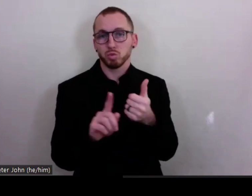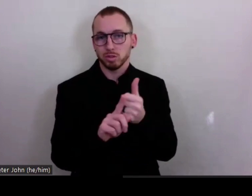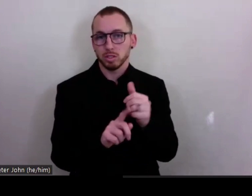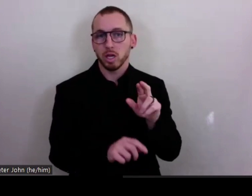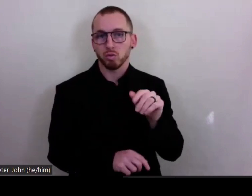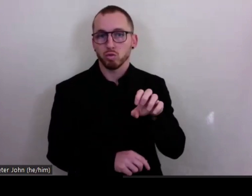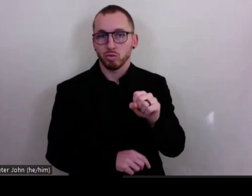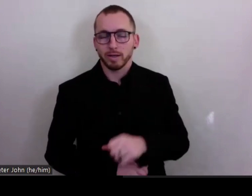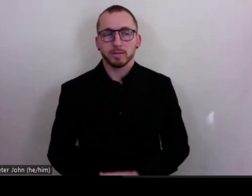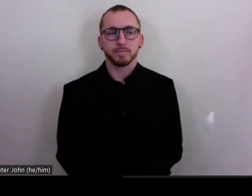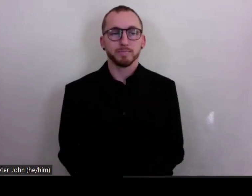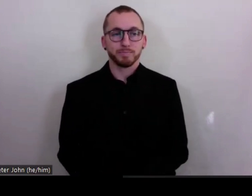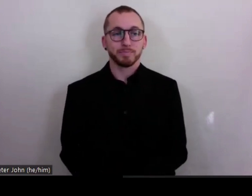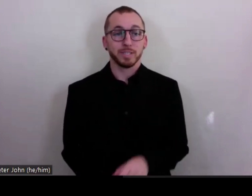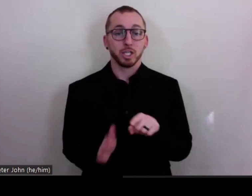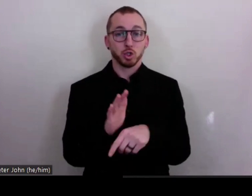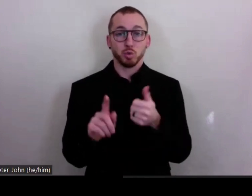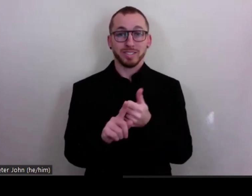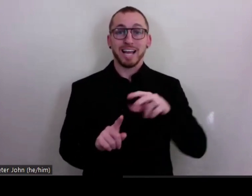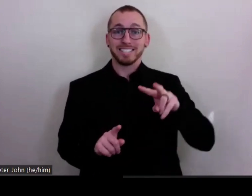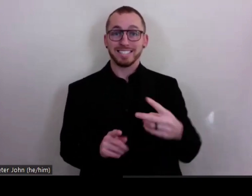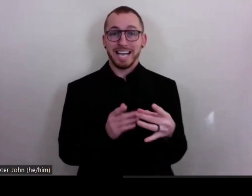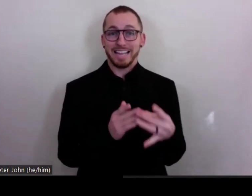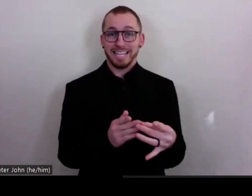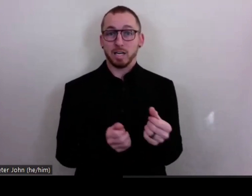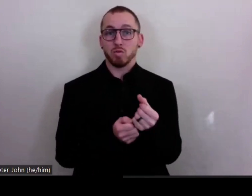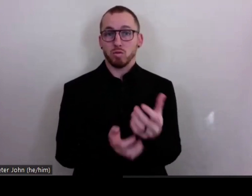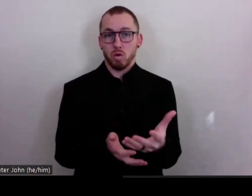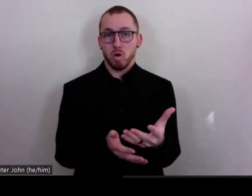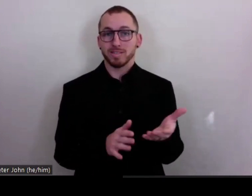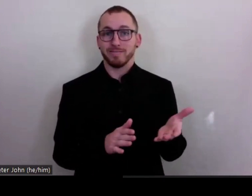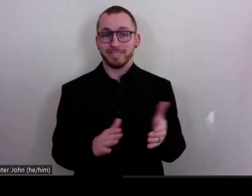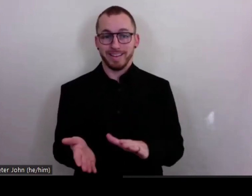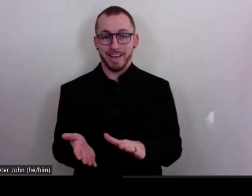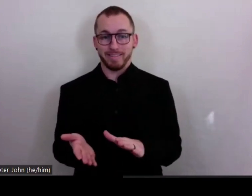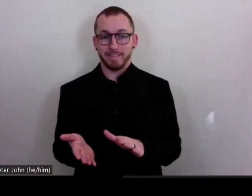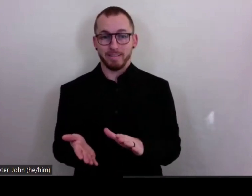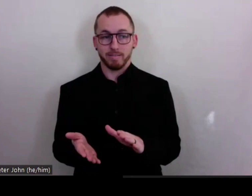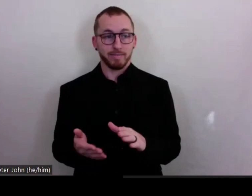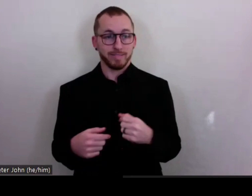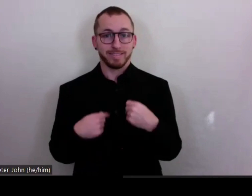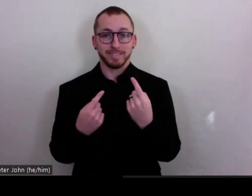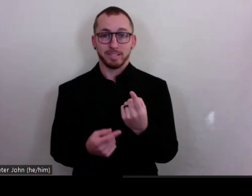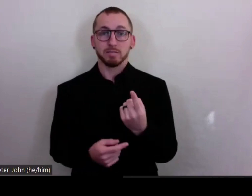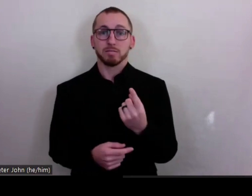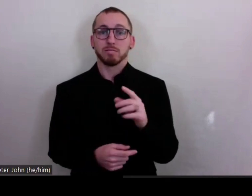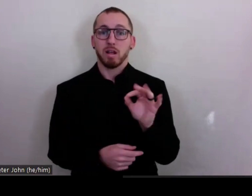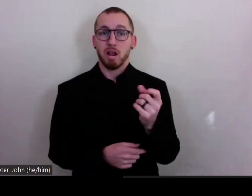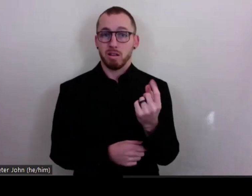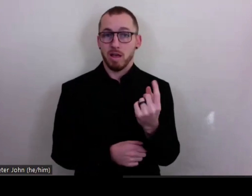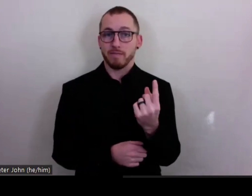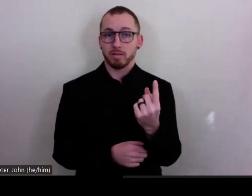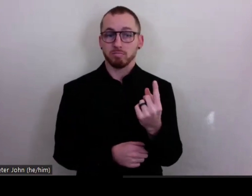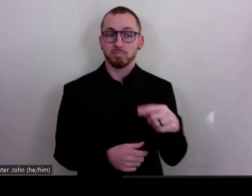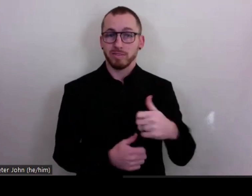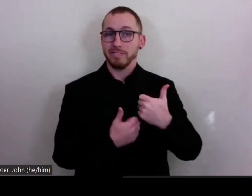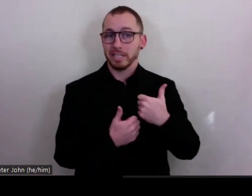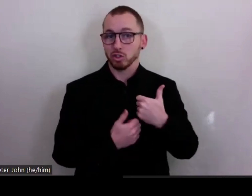Suicide is the second leading cause of deaths of post 9/11 veterans. And